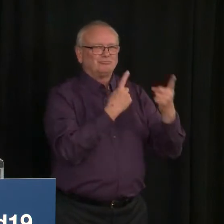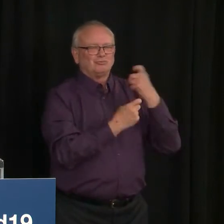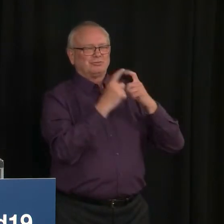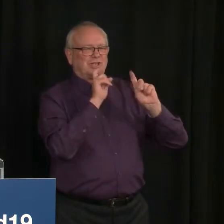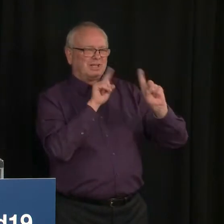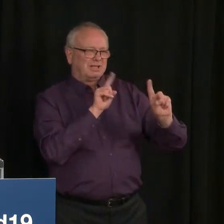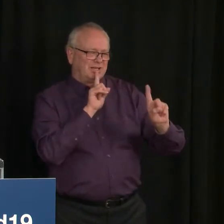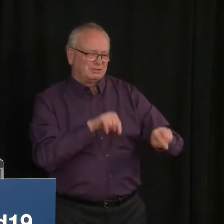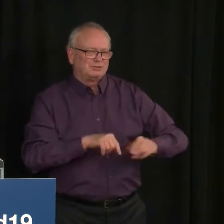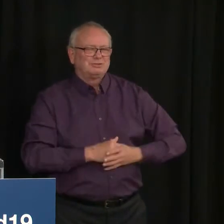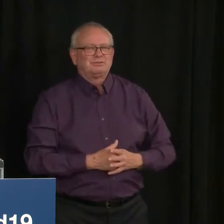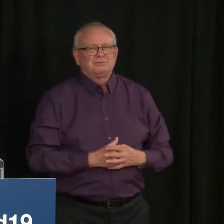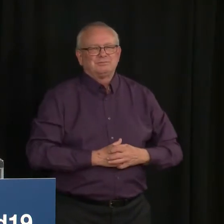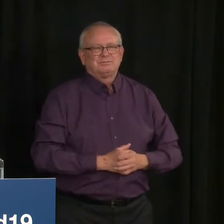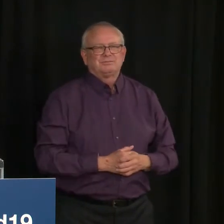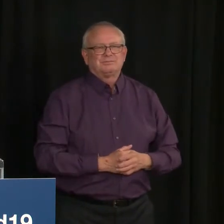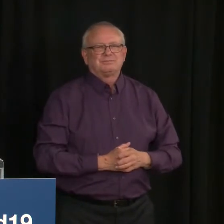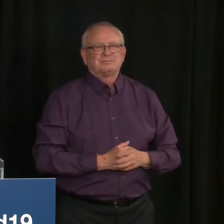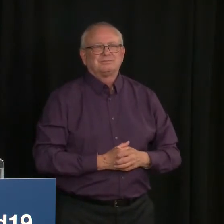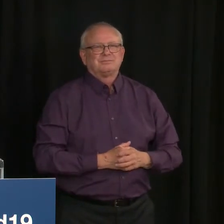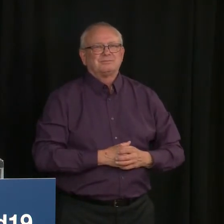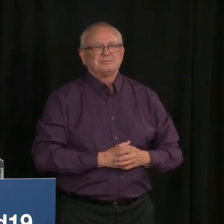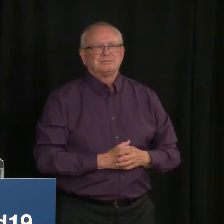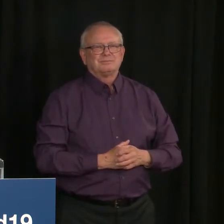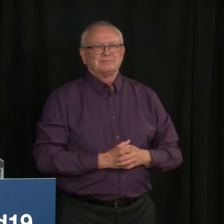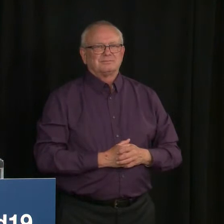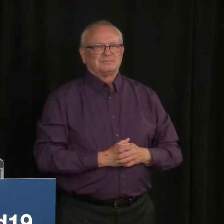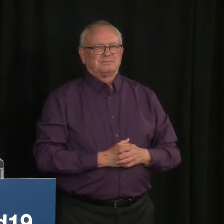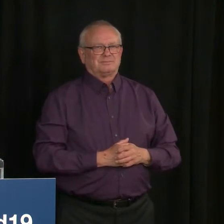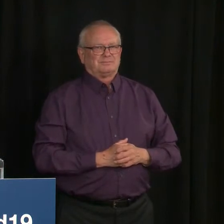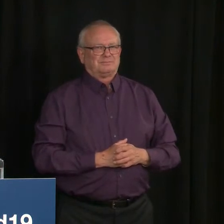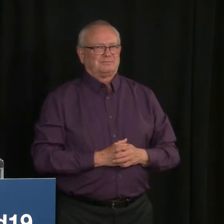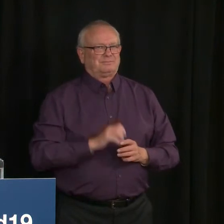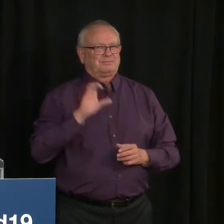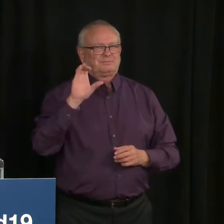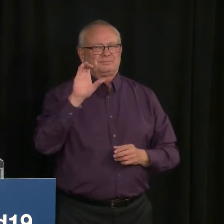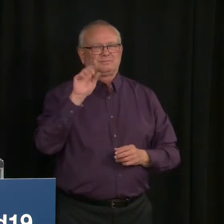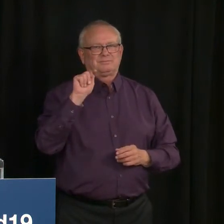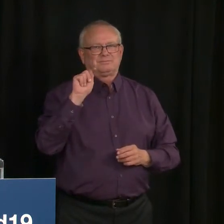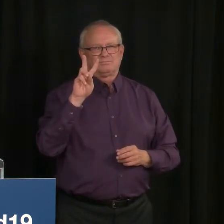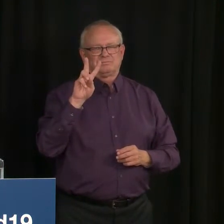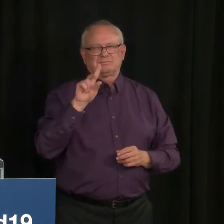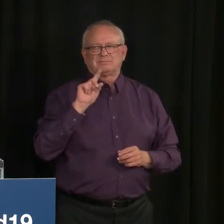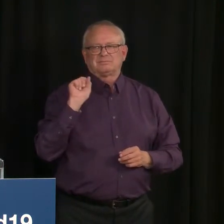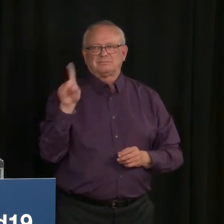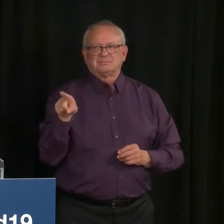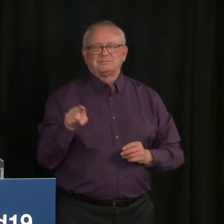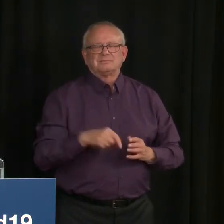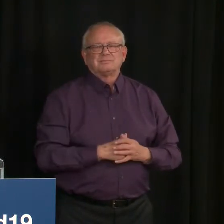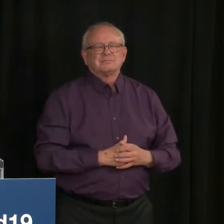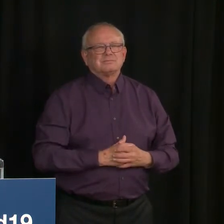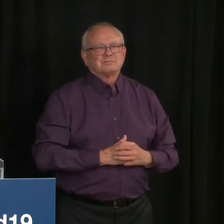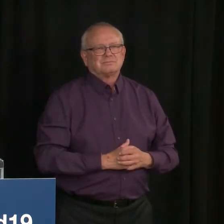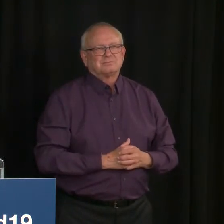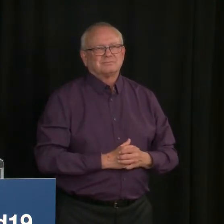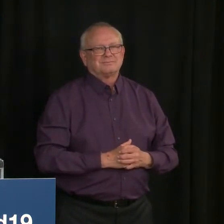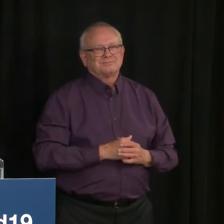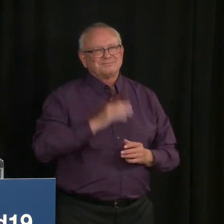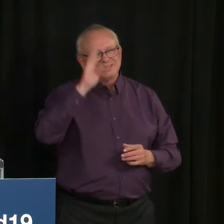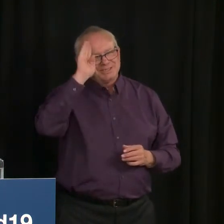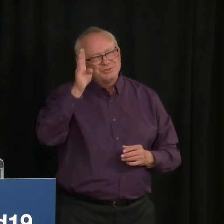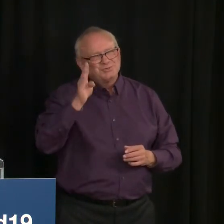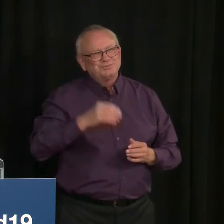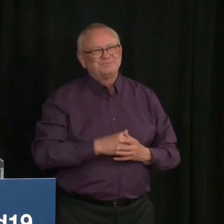please? First is Kevin Nimick with CTV. Go ahead, Kevin. Hi, Dr. Hinshaw. There are thousands